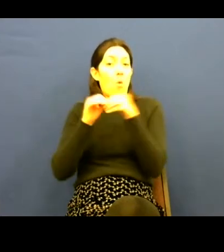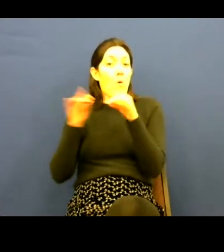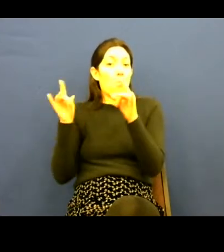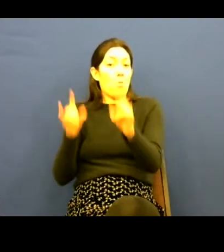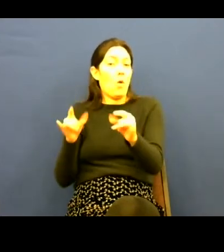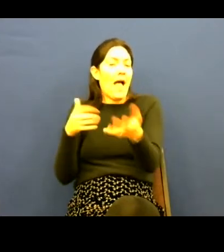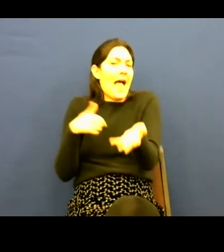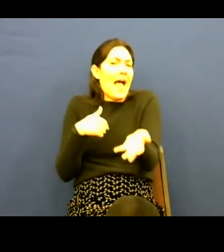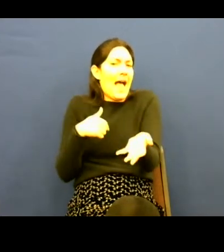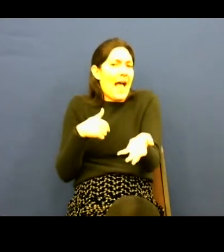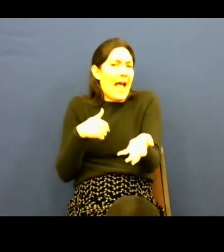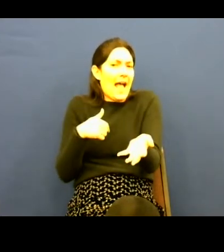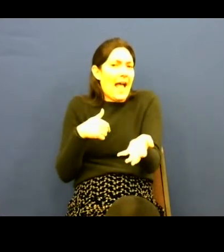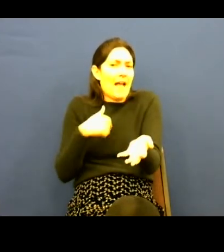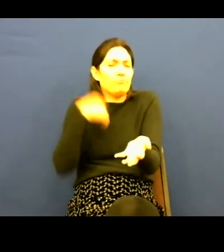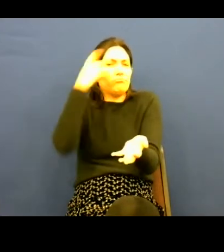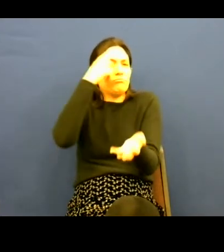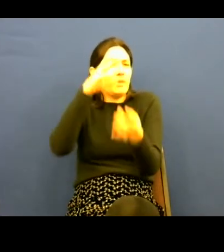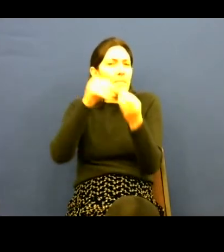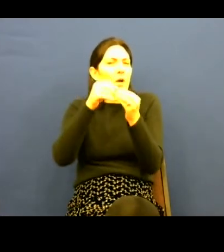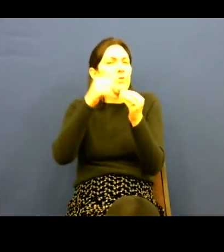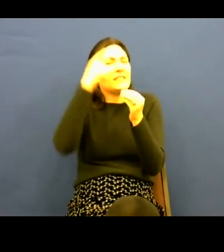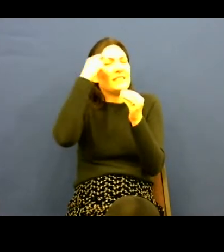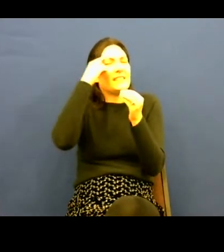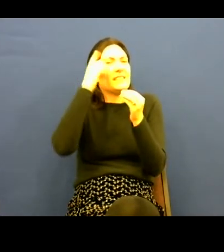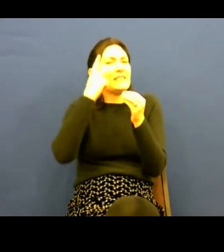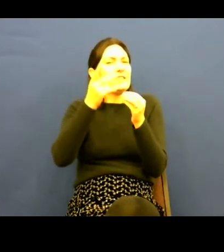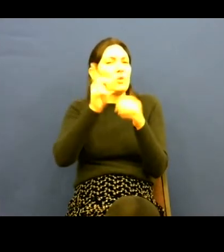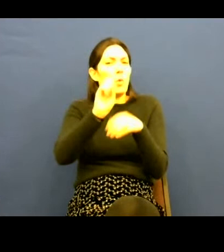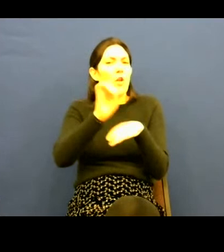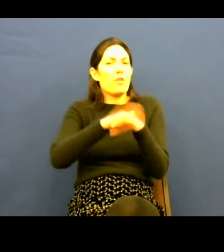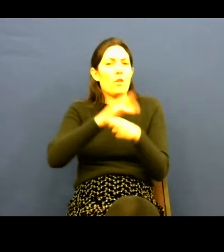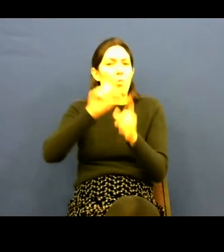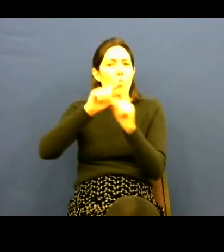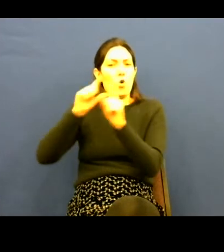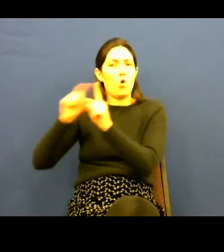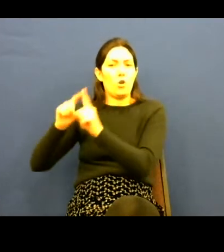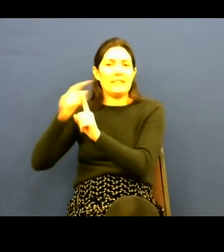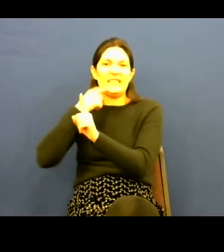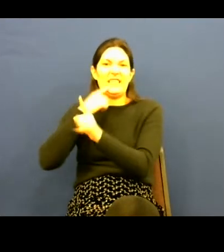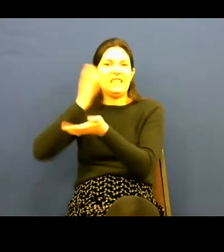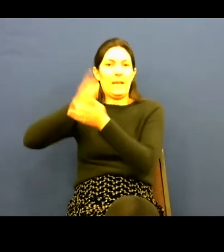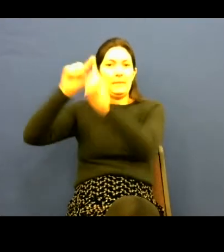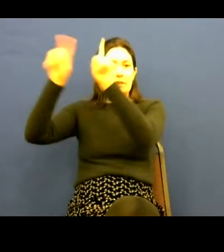down where the words, you see where it says stop sign and it's pointing.